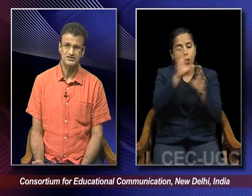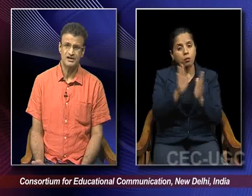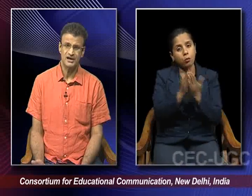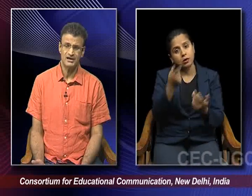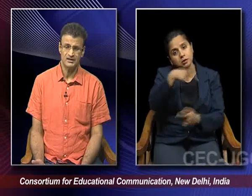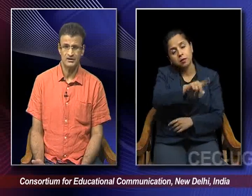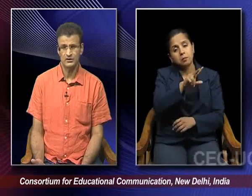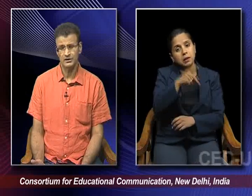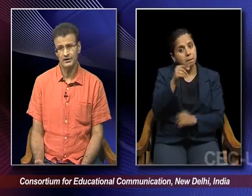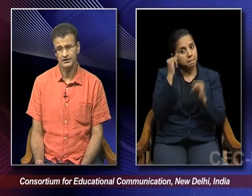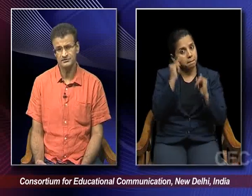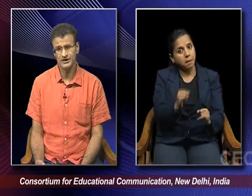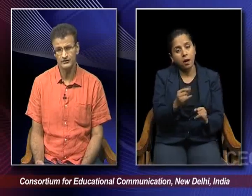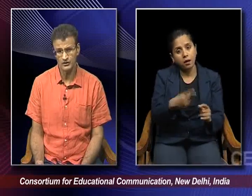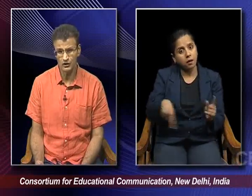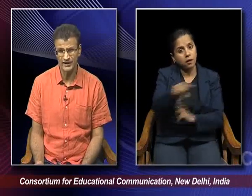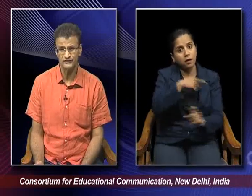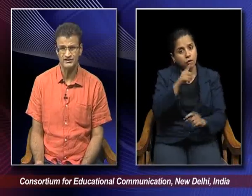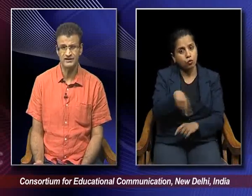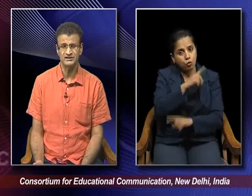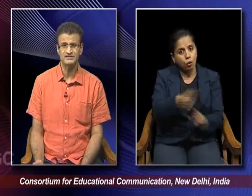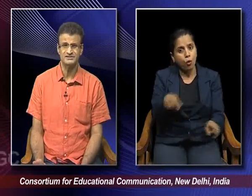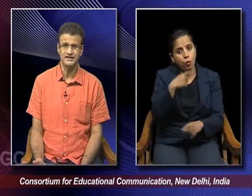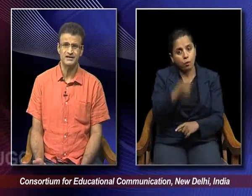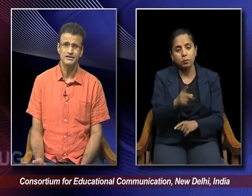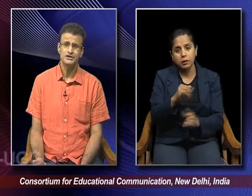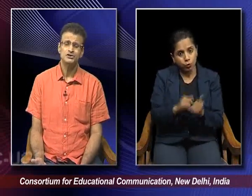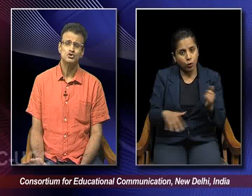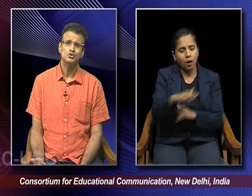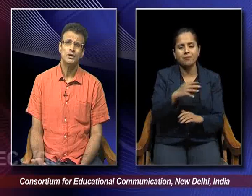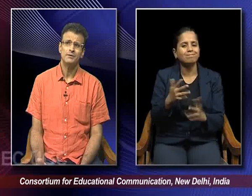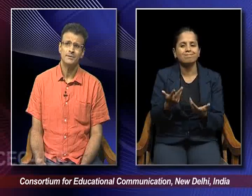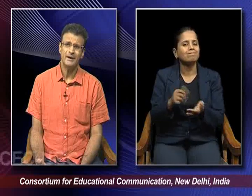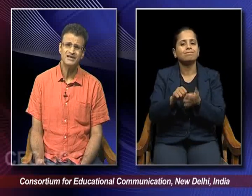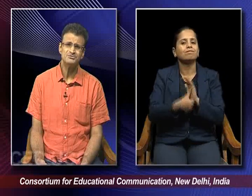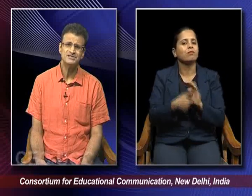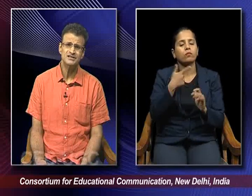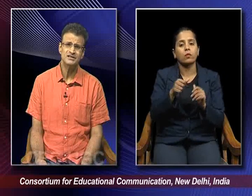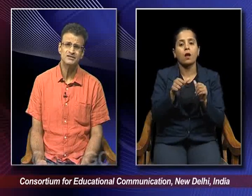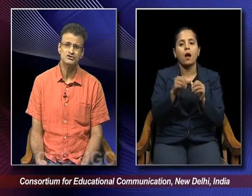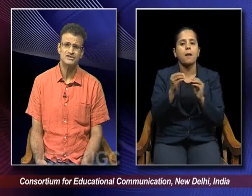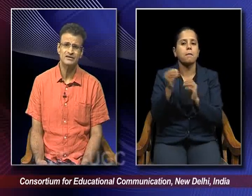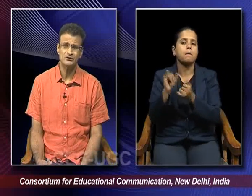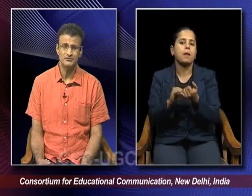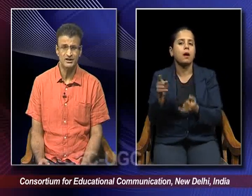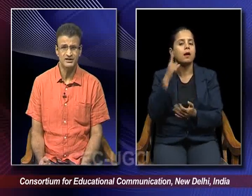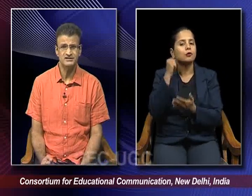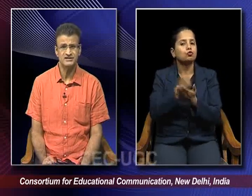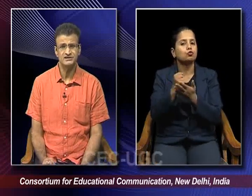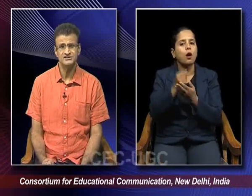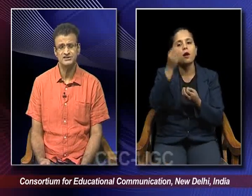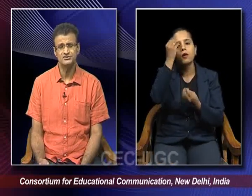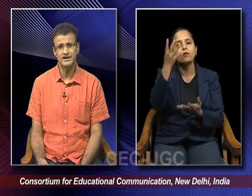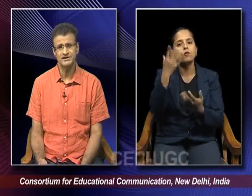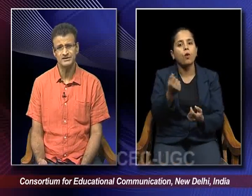themselves are some kind of a wrong kind of a thing in the society. So Abbas basically was trying to communicate